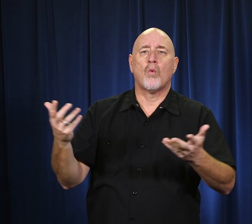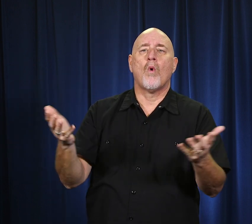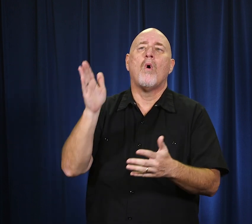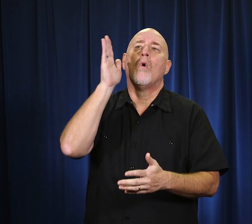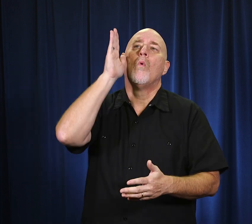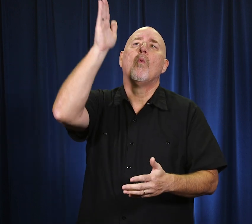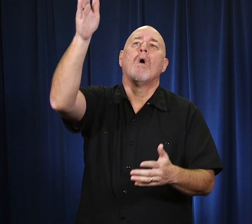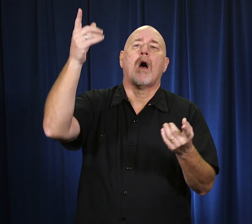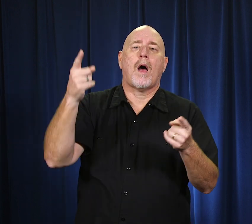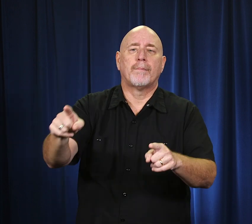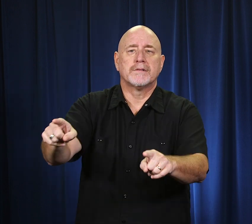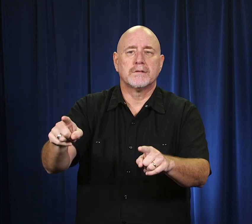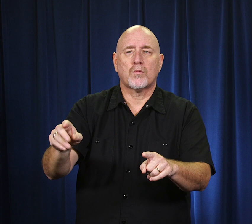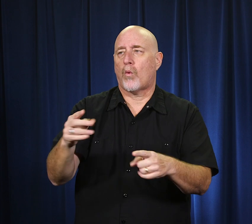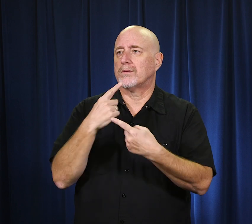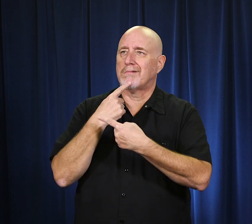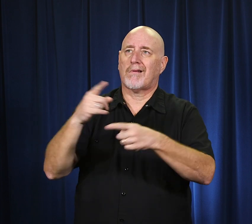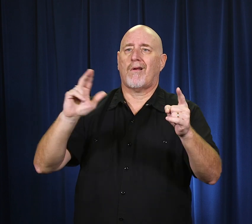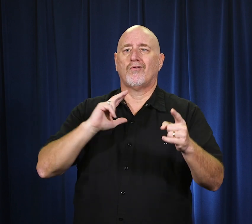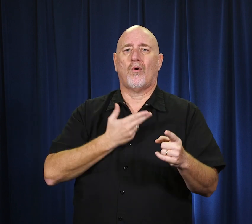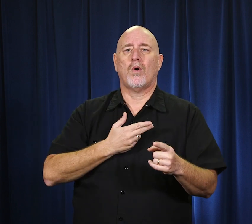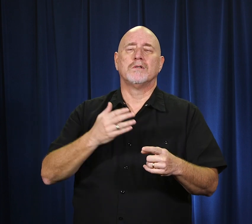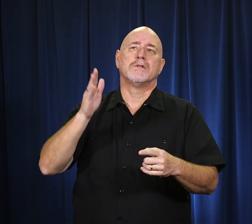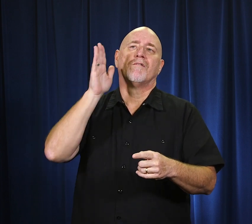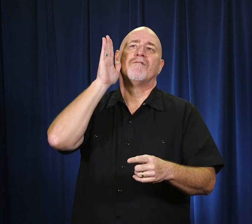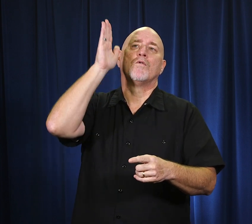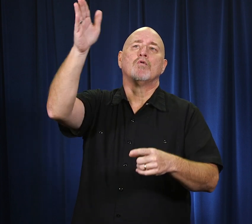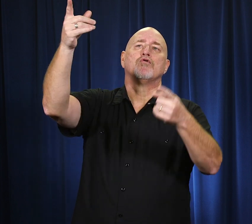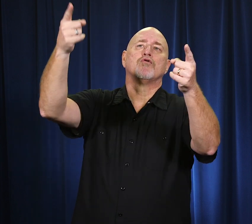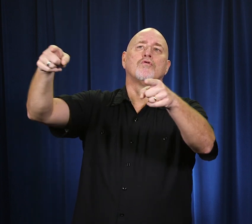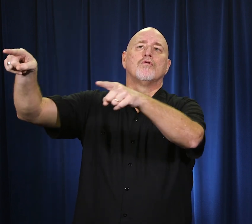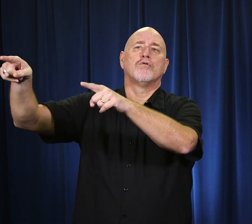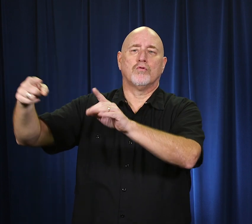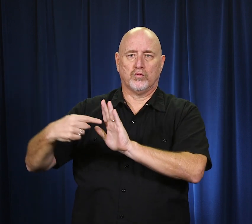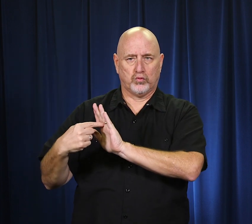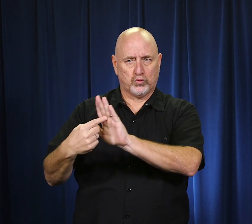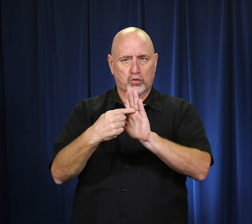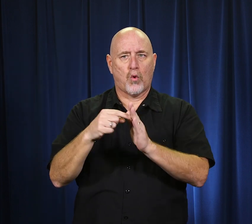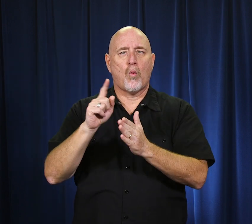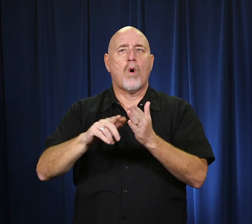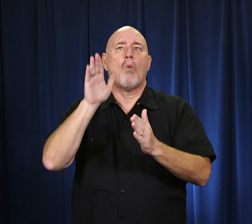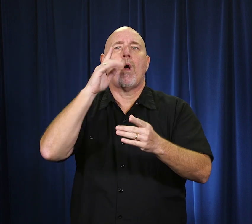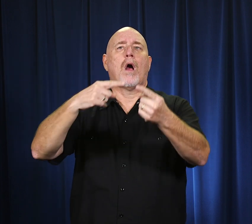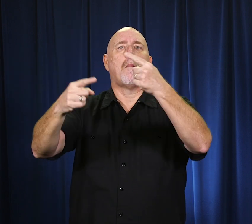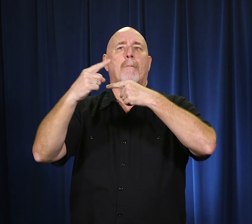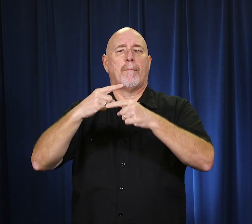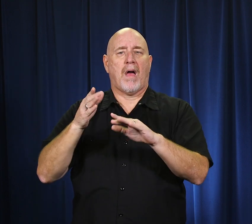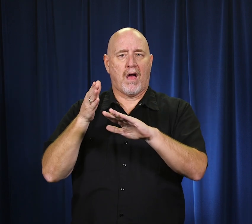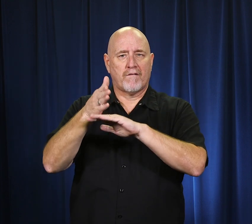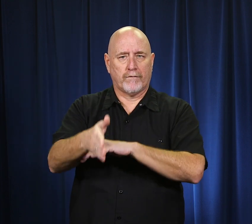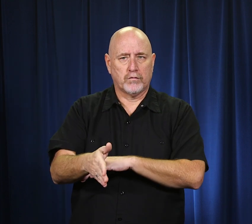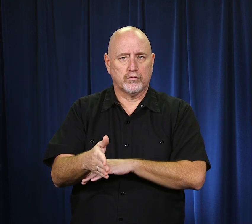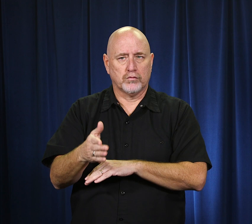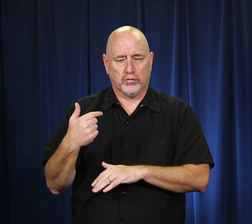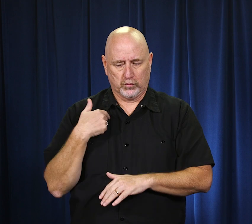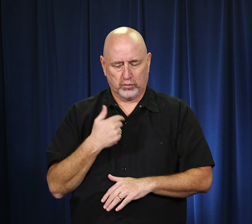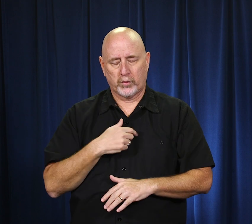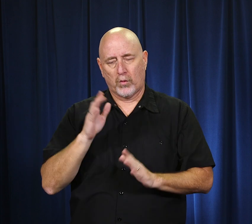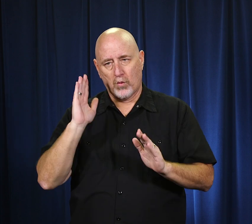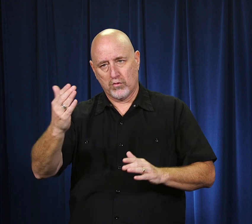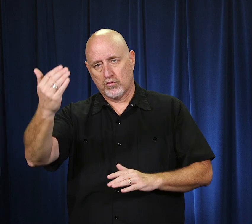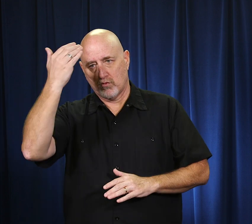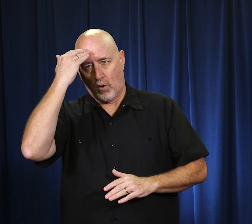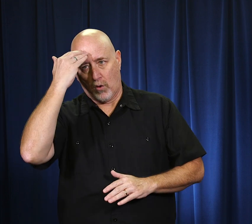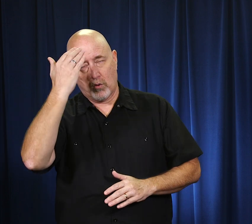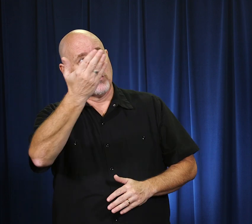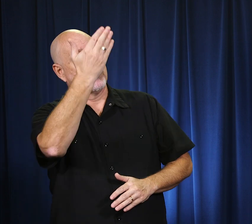us what will happen, or declare to us things to come. Show the things that are to come hereafter, that